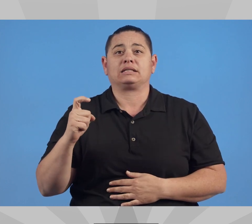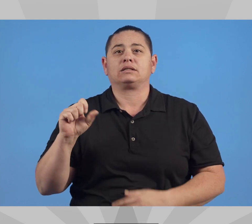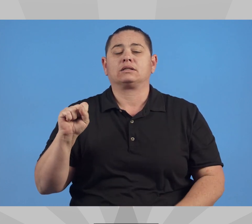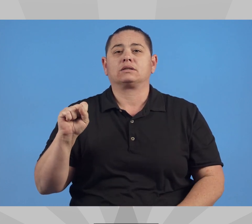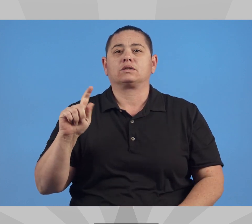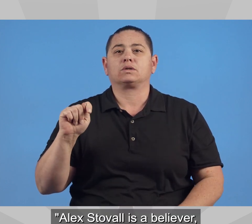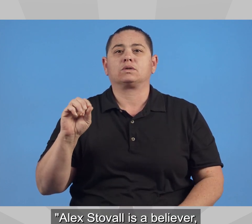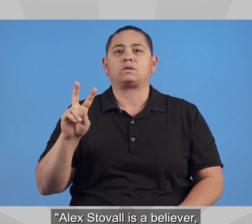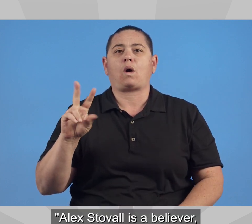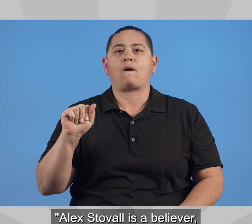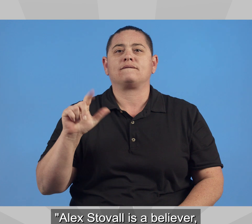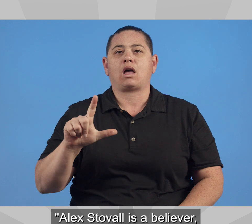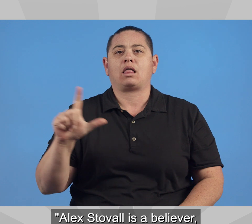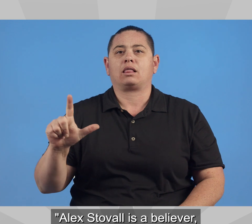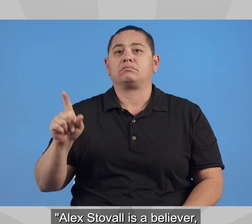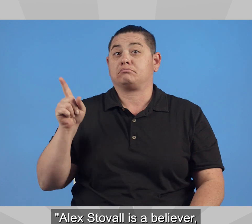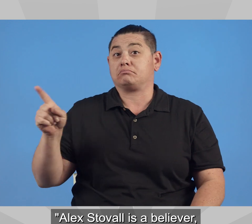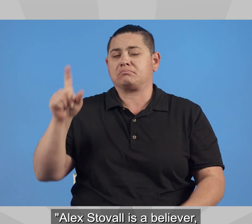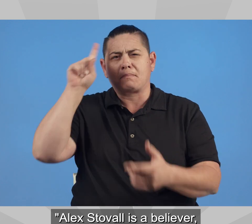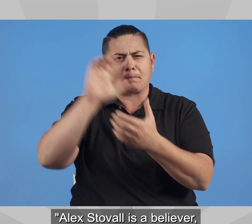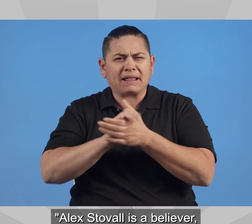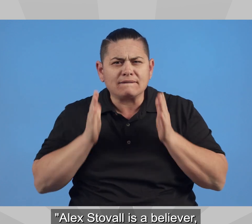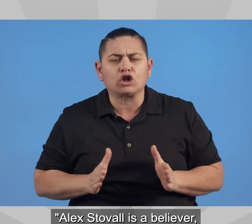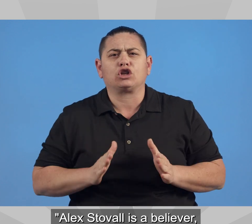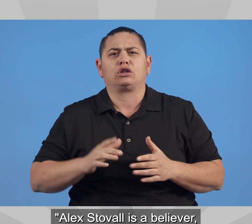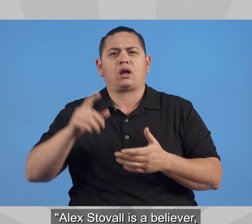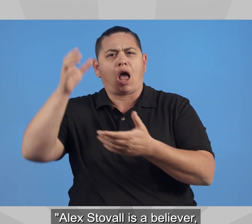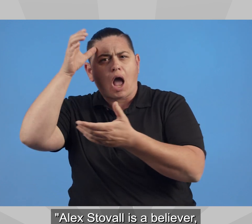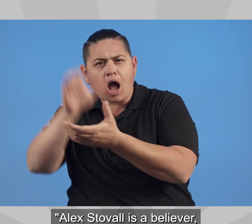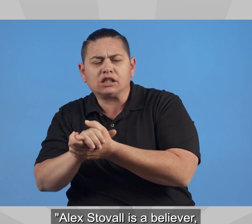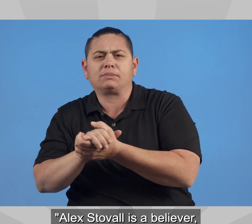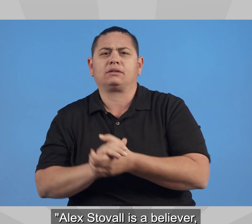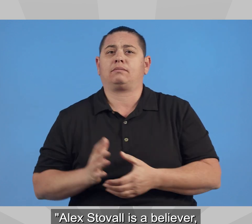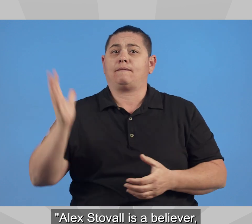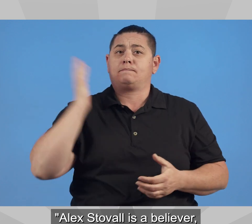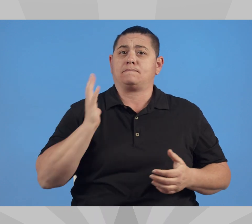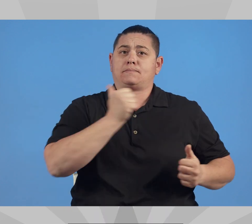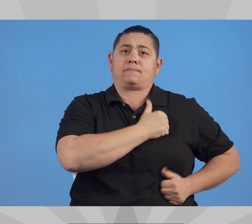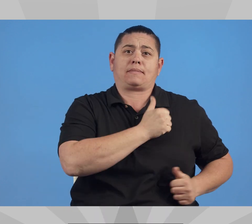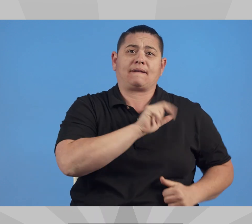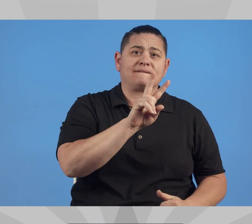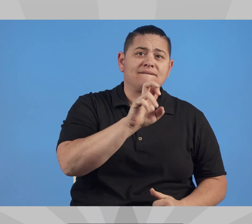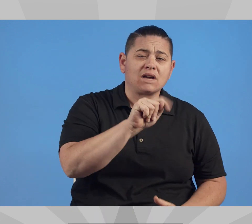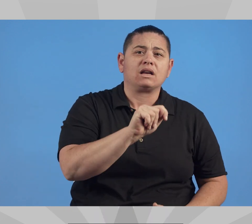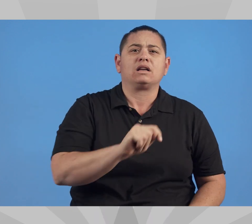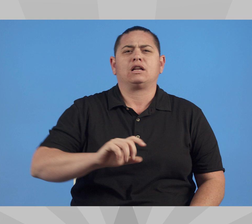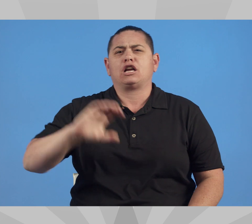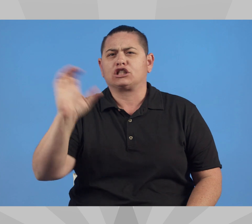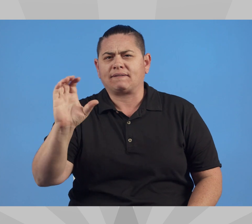Statement: Alex Stovall is a believer, a husband, a veteran, and a